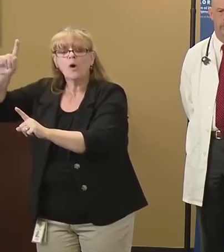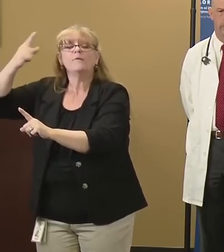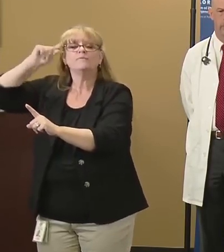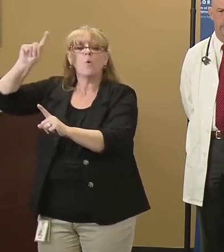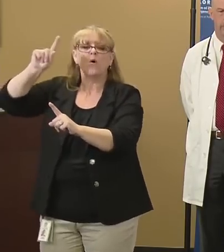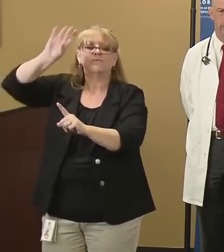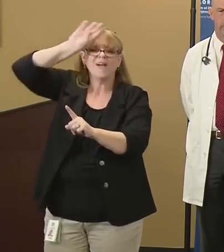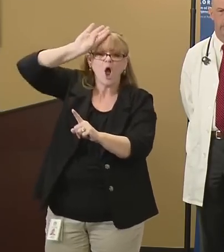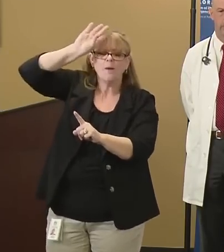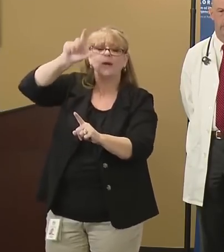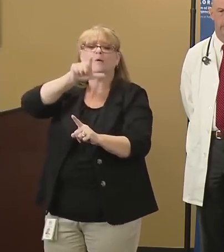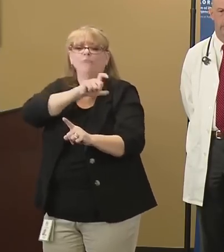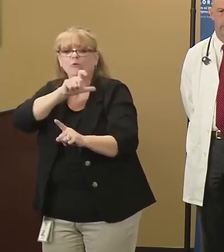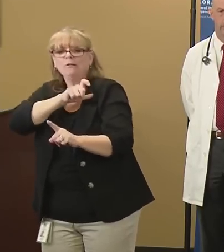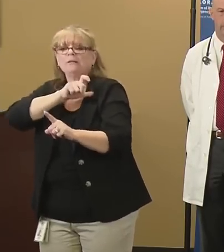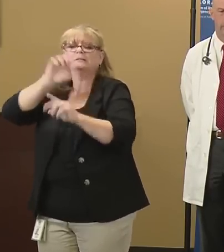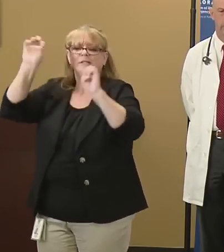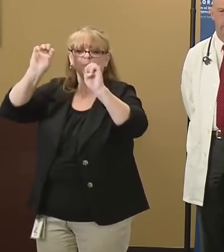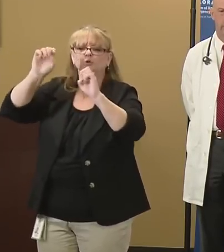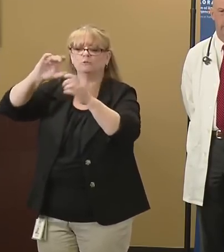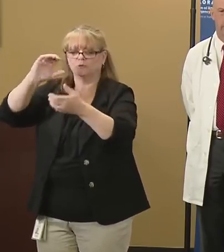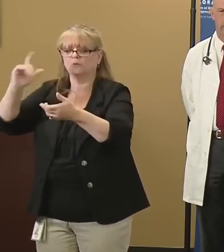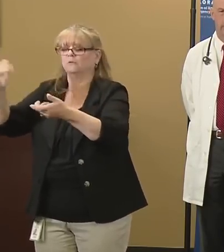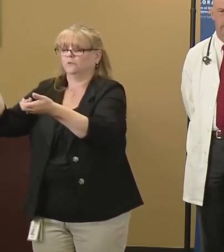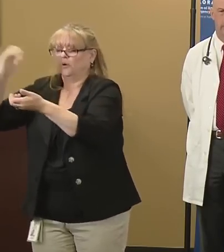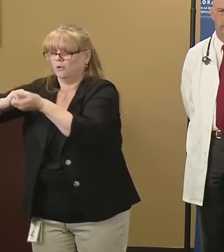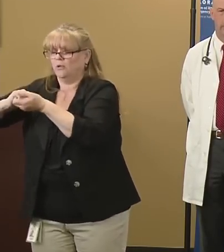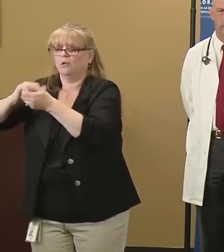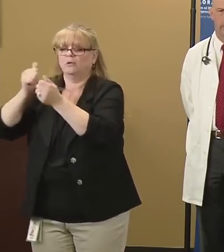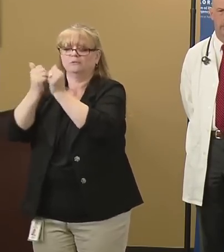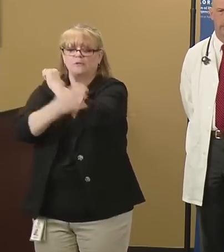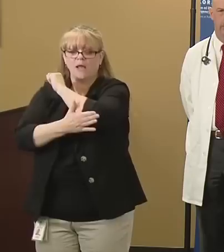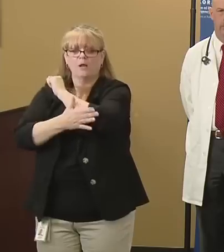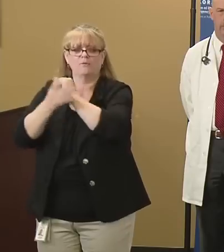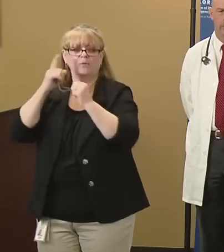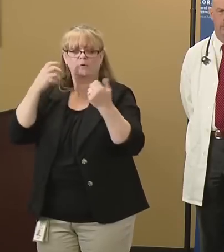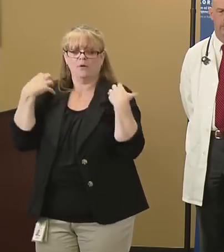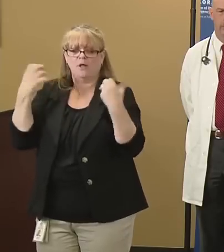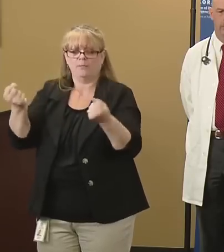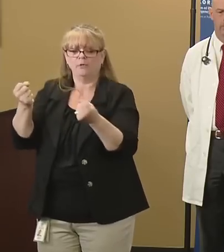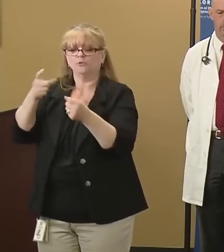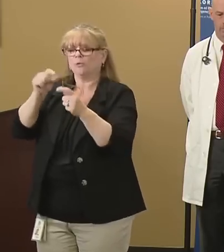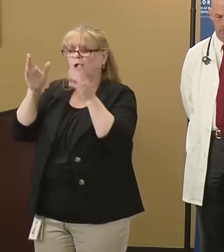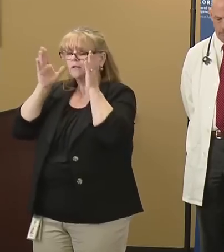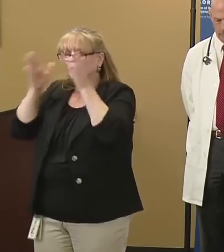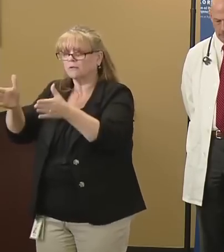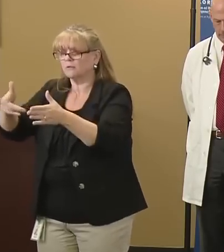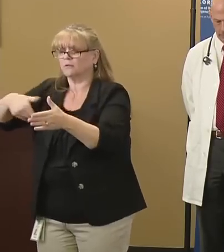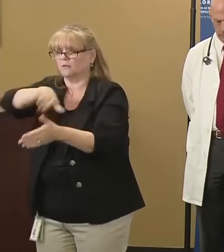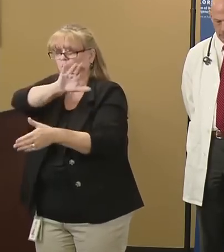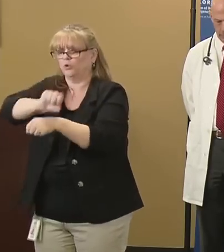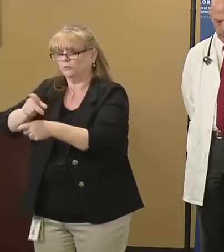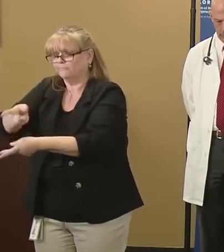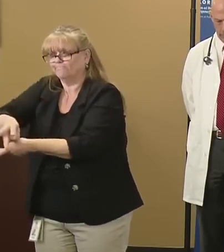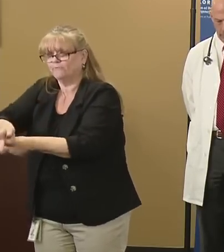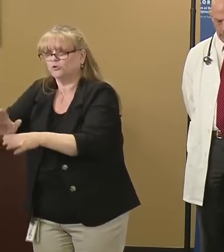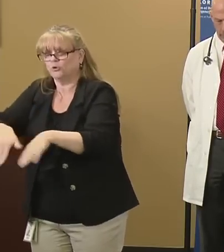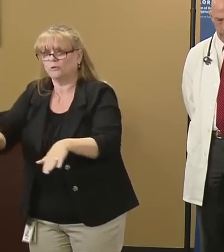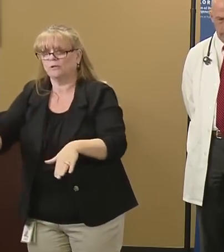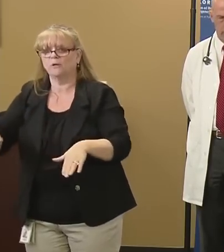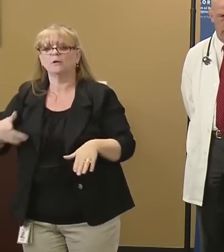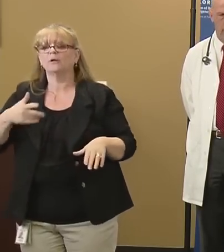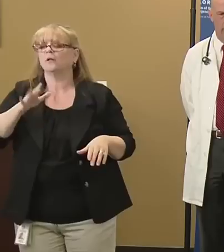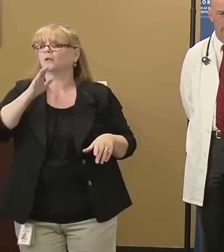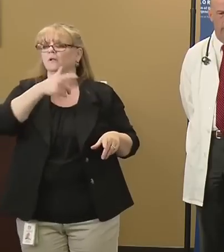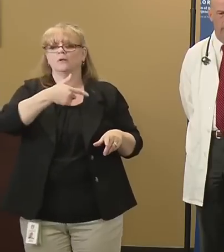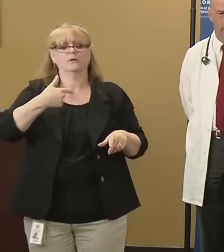department. There are ways the school buildings can be used, but it's not going to look like the normal school day. That's becoming less and less likely for that to return this